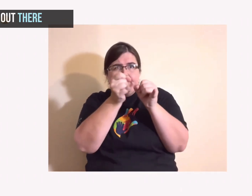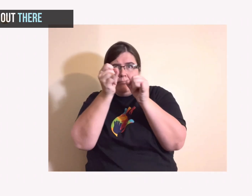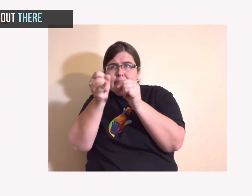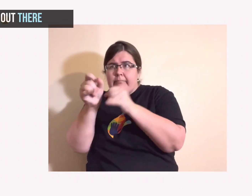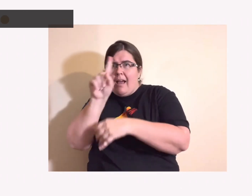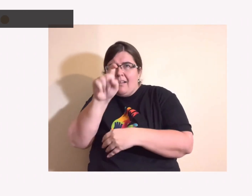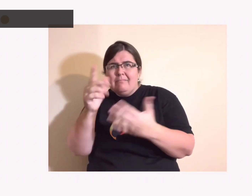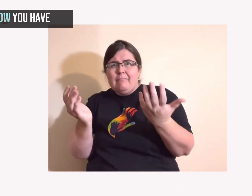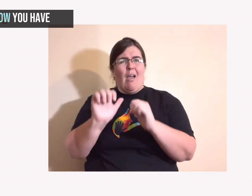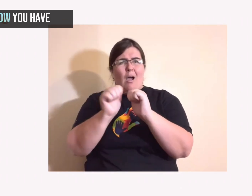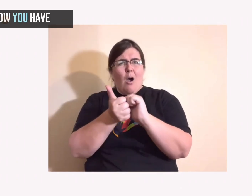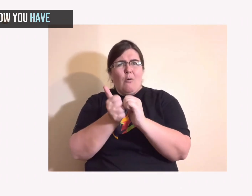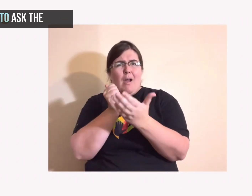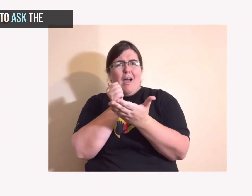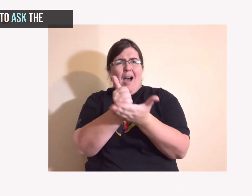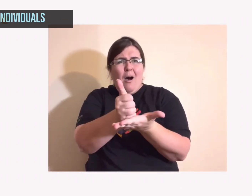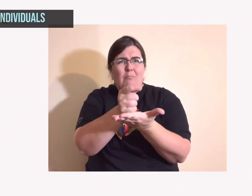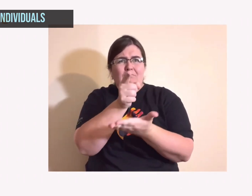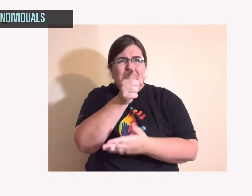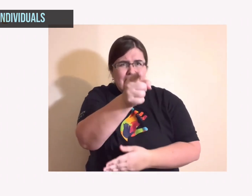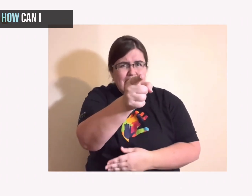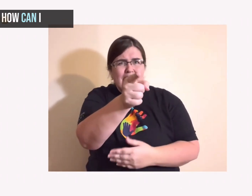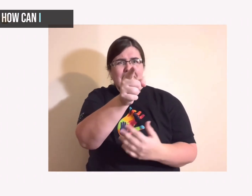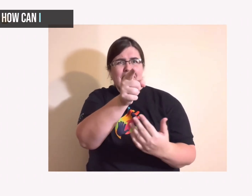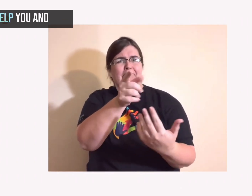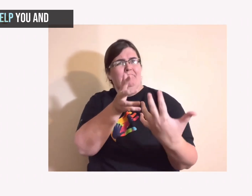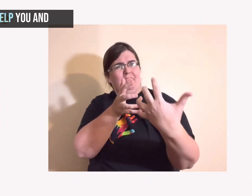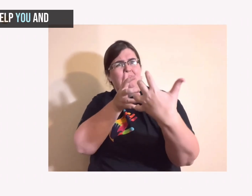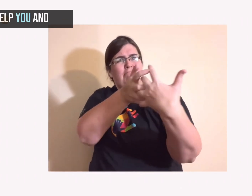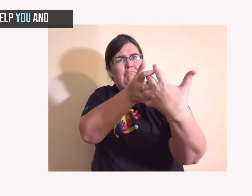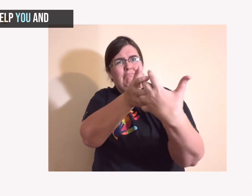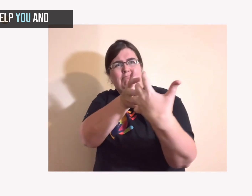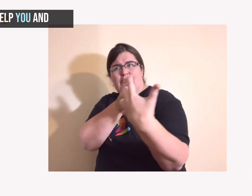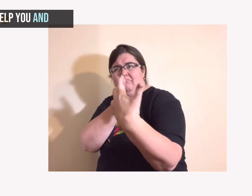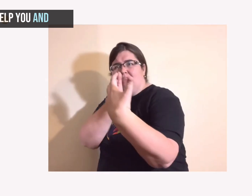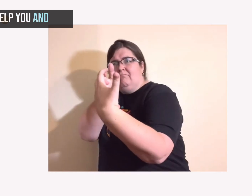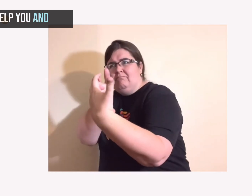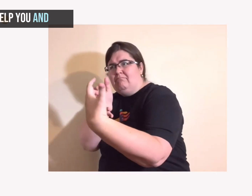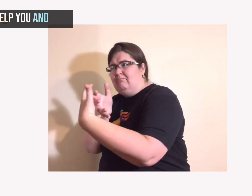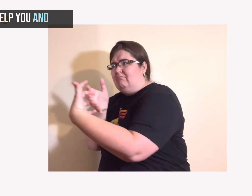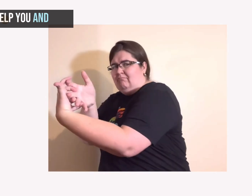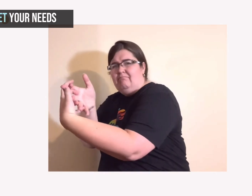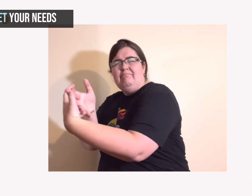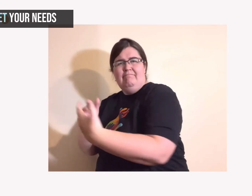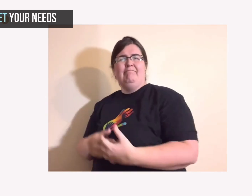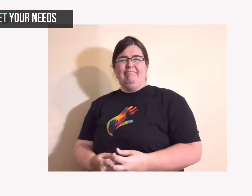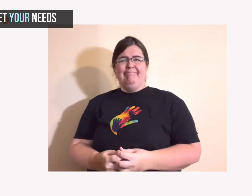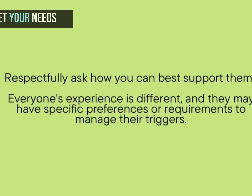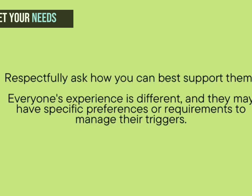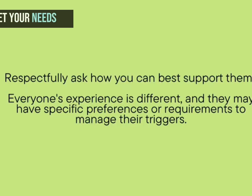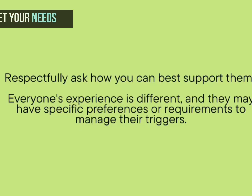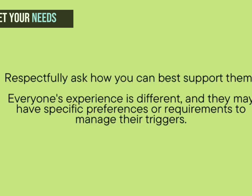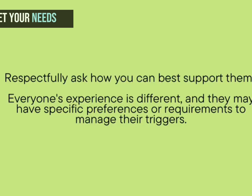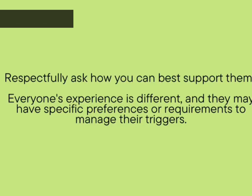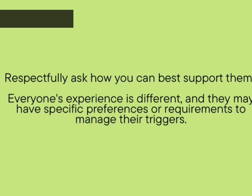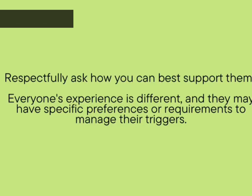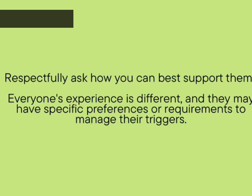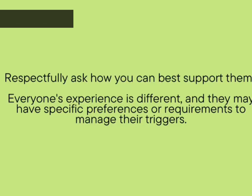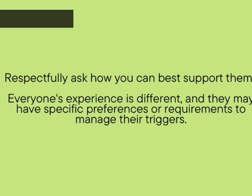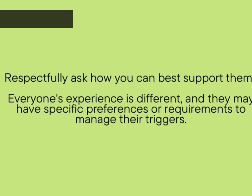out there. No, you have to ask the individuals, how can I help you and meet your needs?